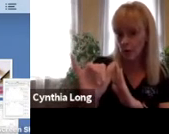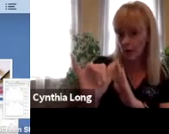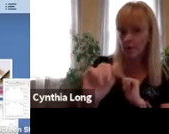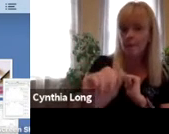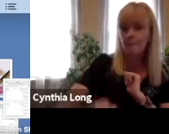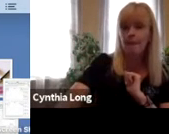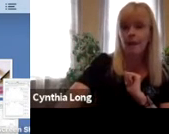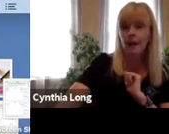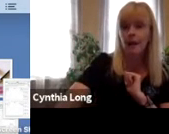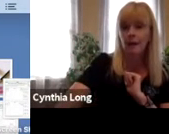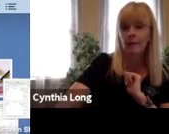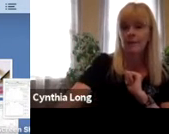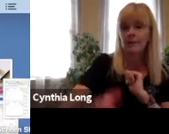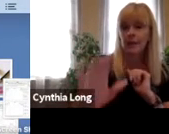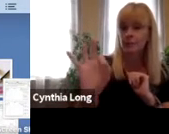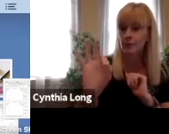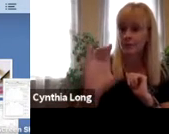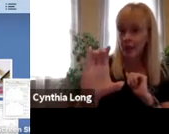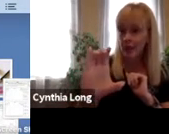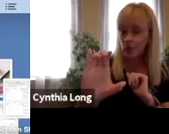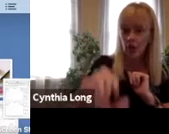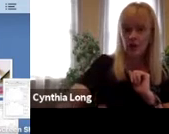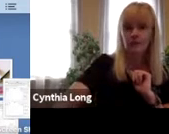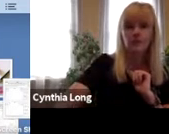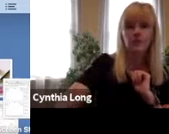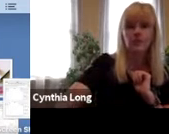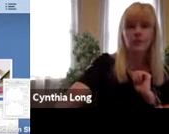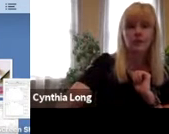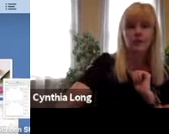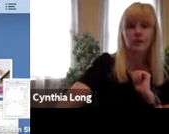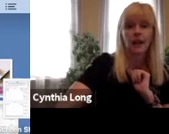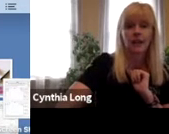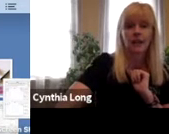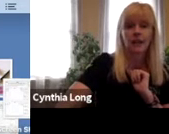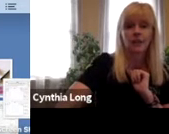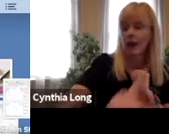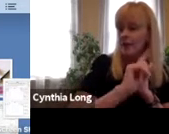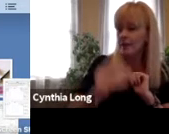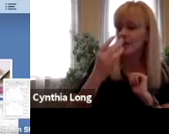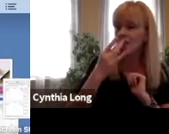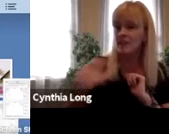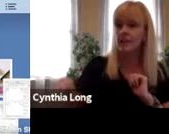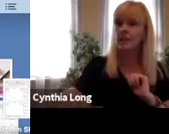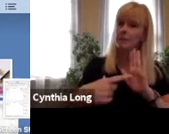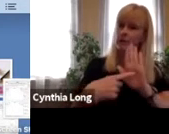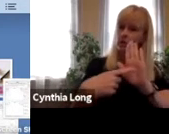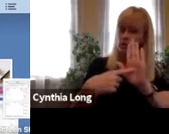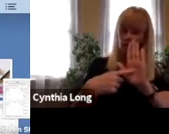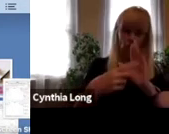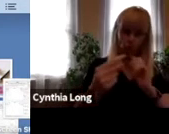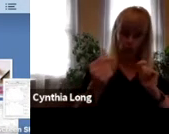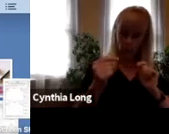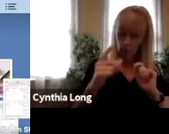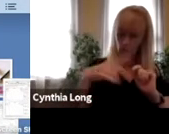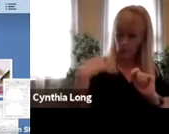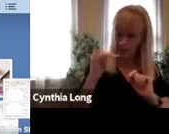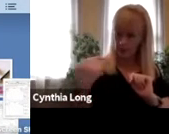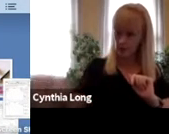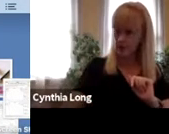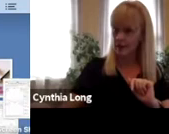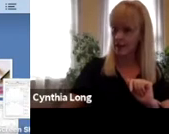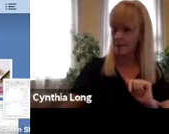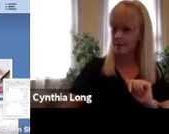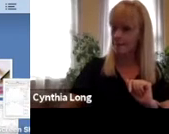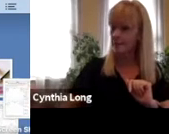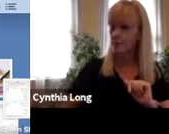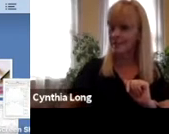YouTube as well. This will take them to the flashcards. And so everything does it. And I'm going to show you real quick what